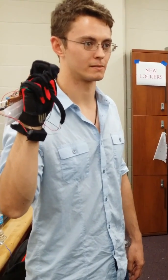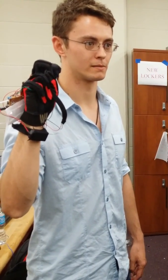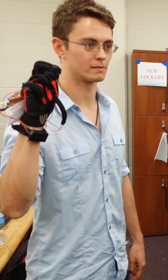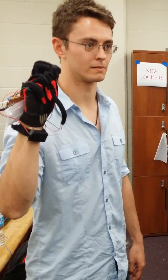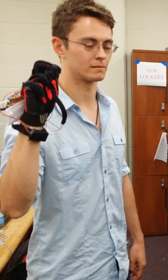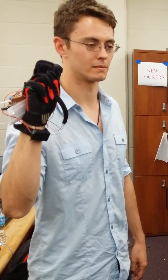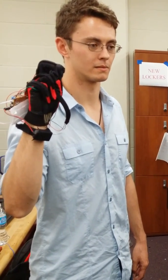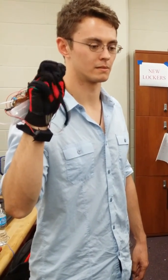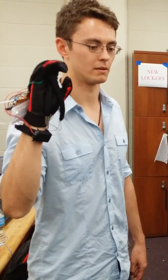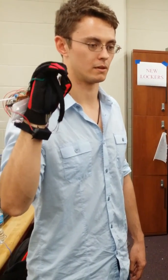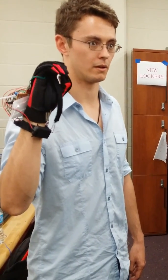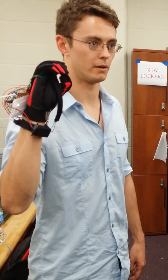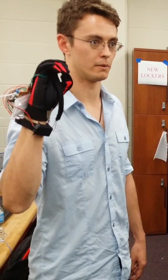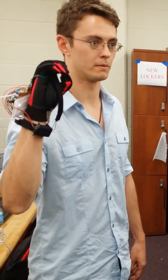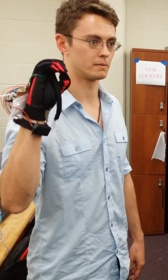Yep. O.